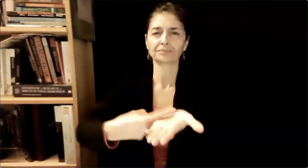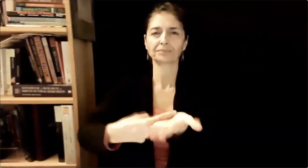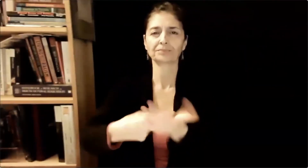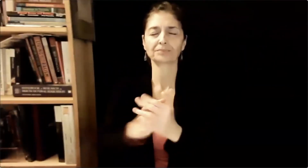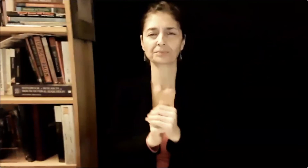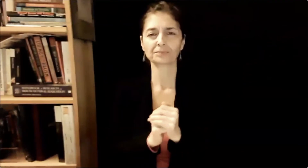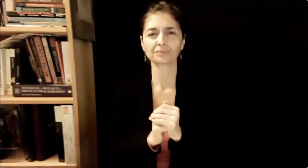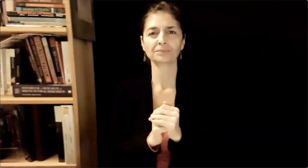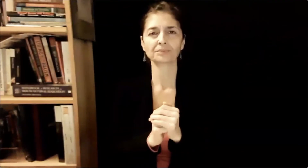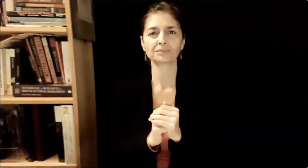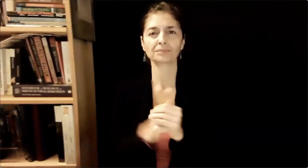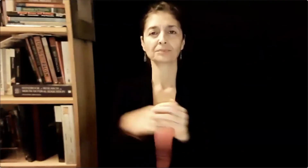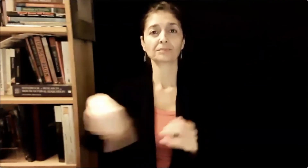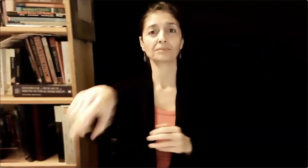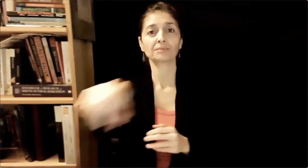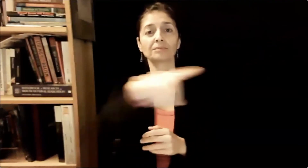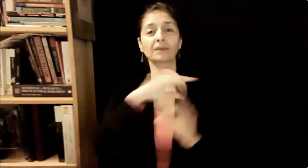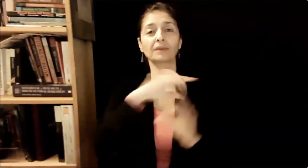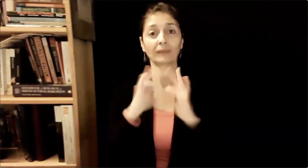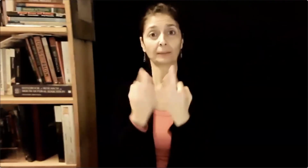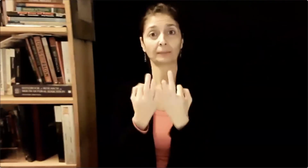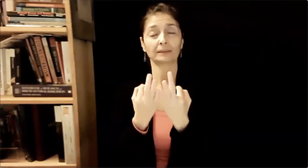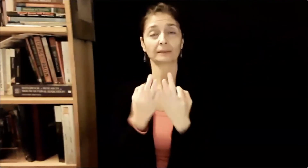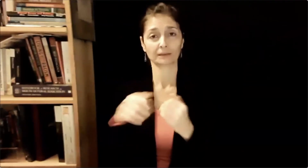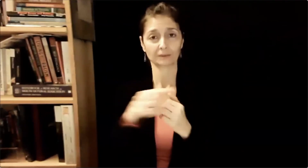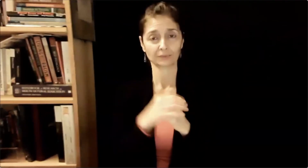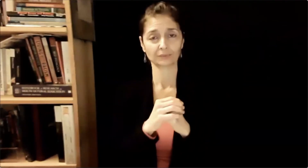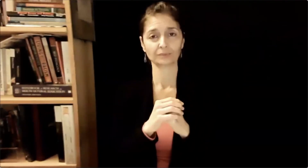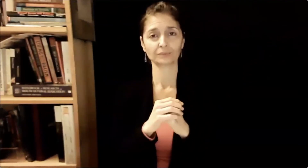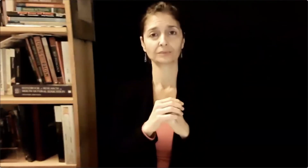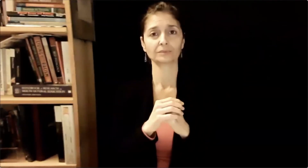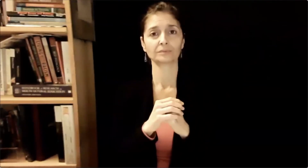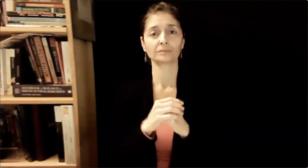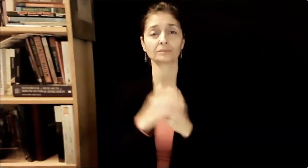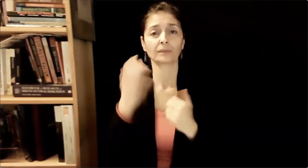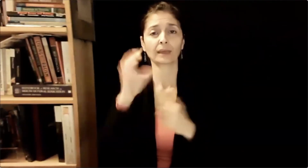I would like to talk with you all, families,